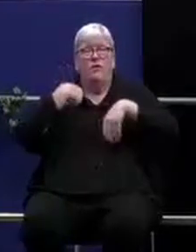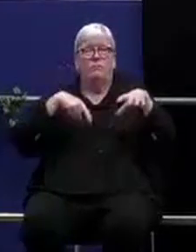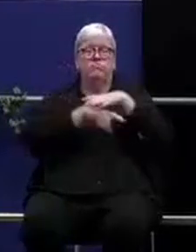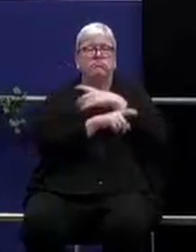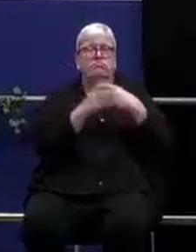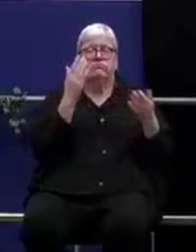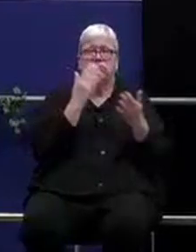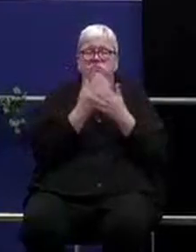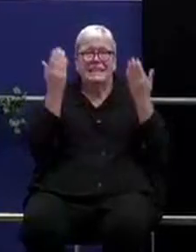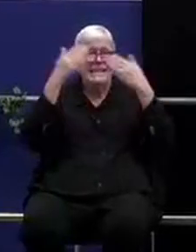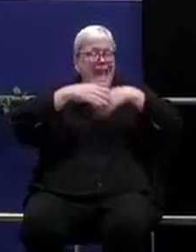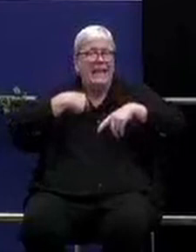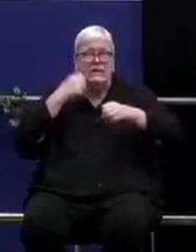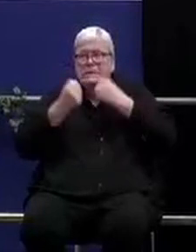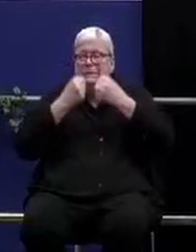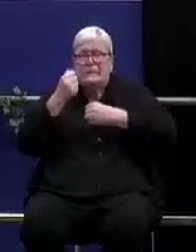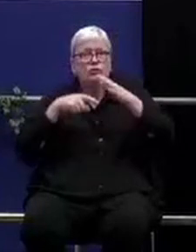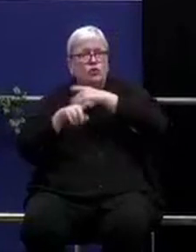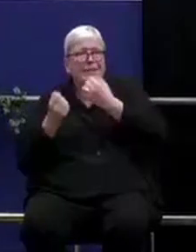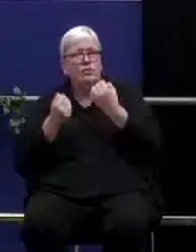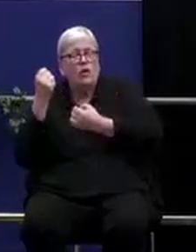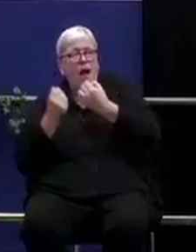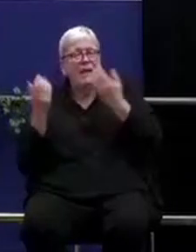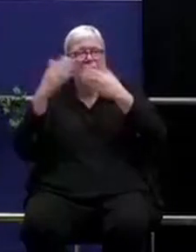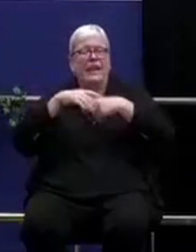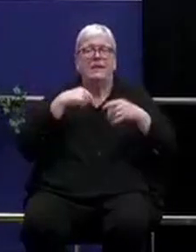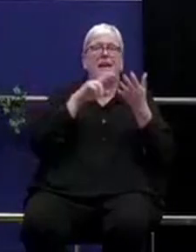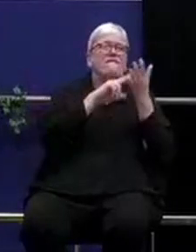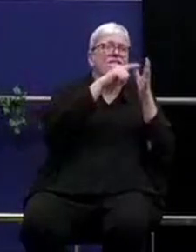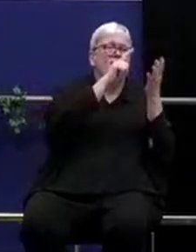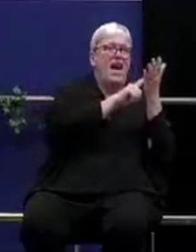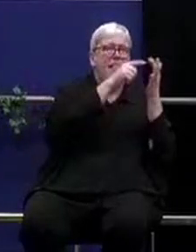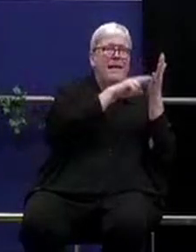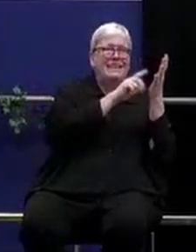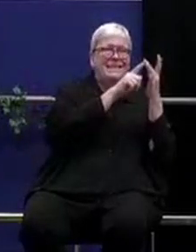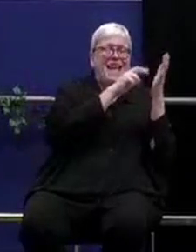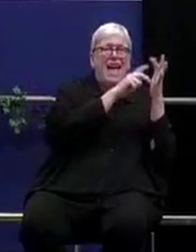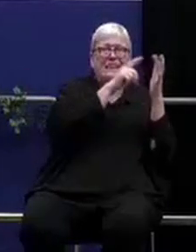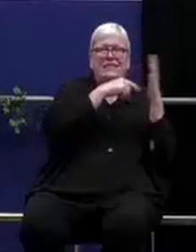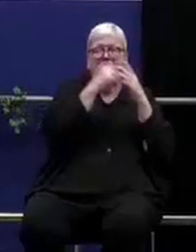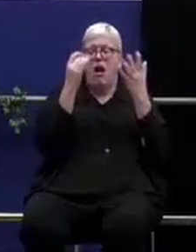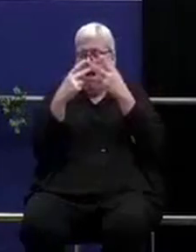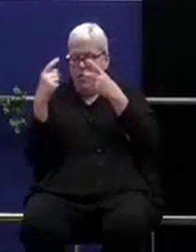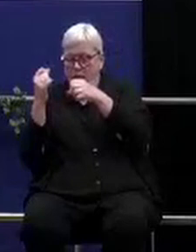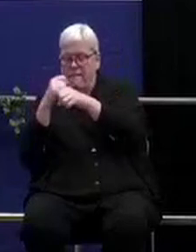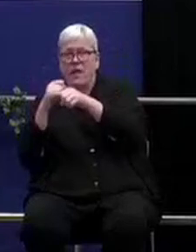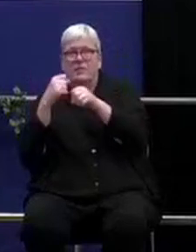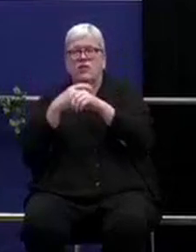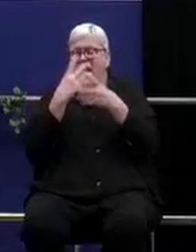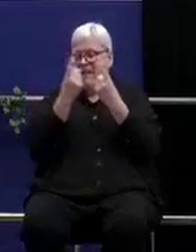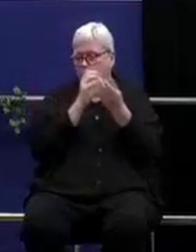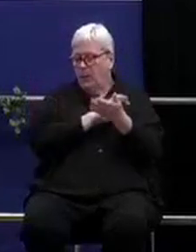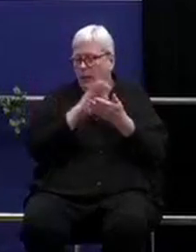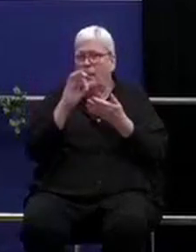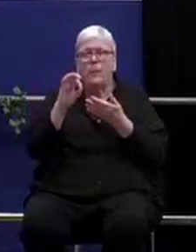my car at night. Valentine, the other pharmacist, had left the dispensary spotless, as he always did. I